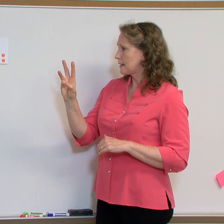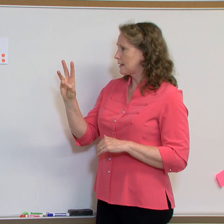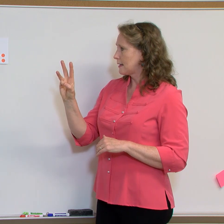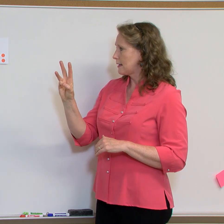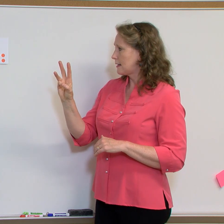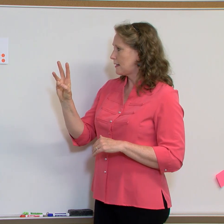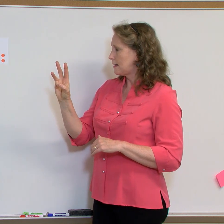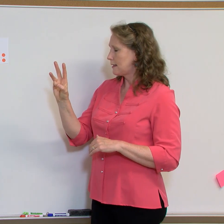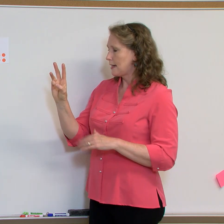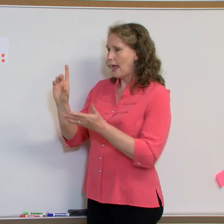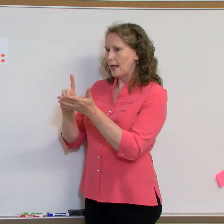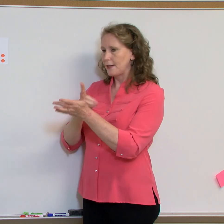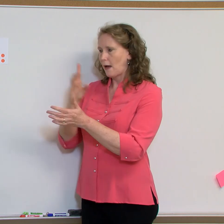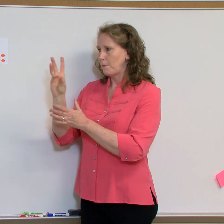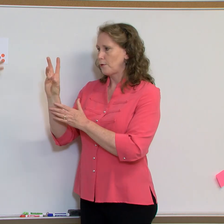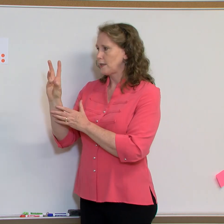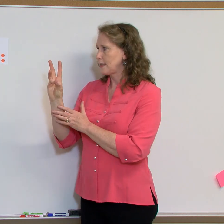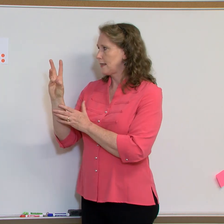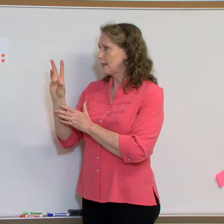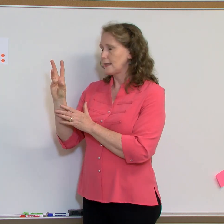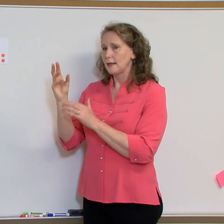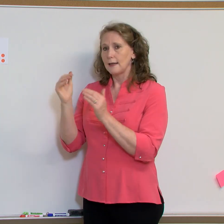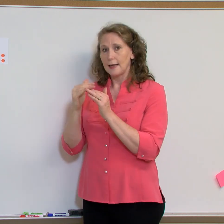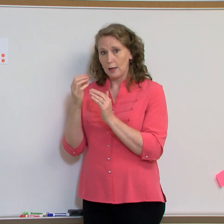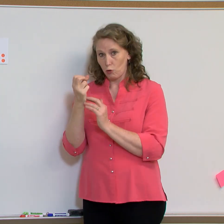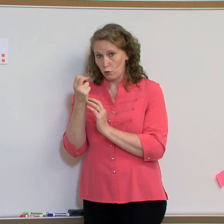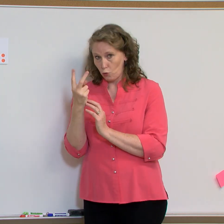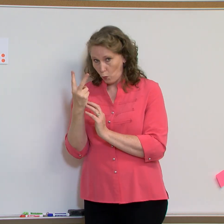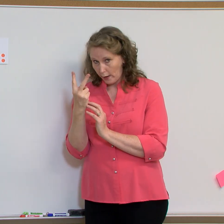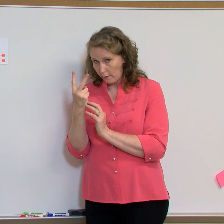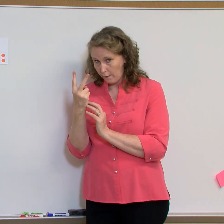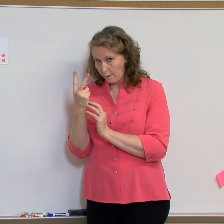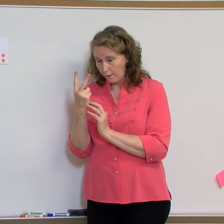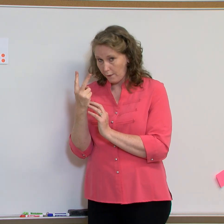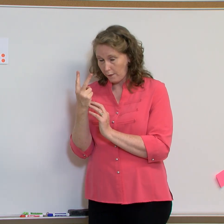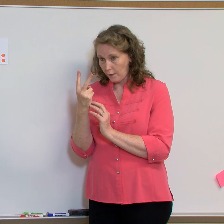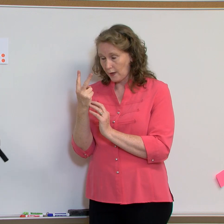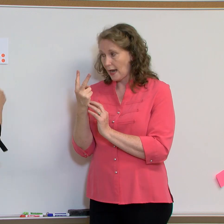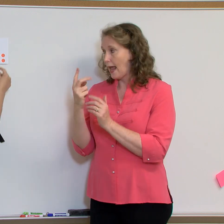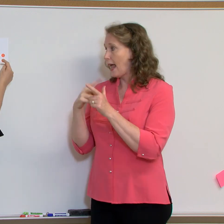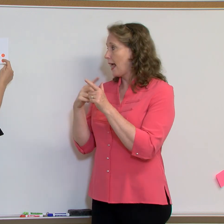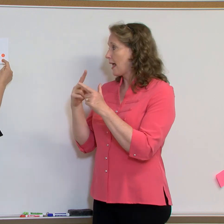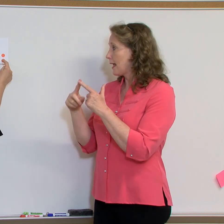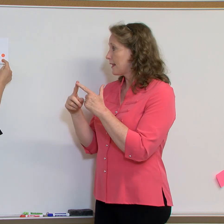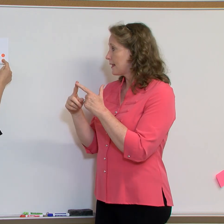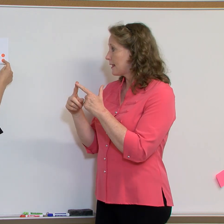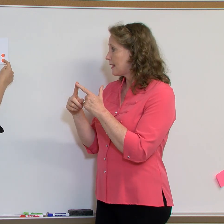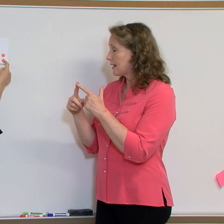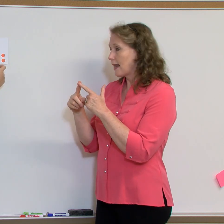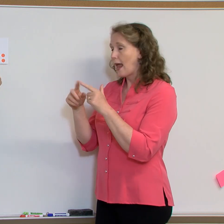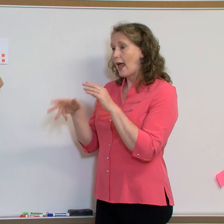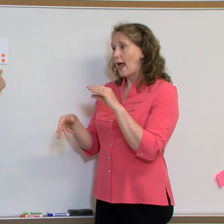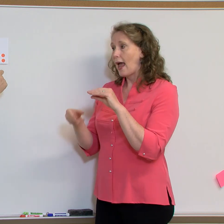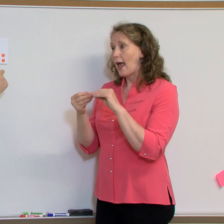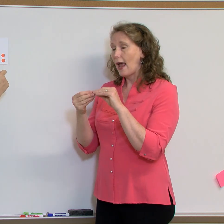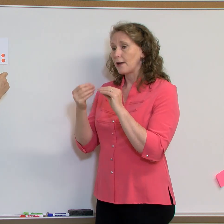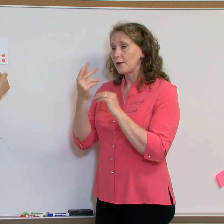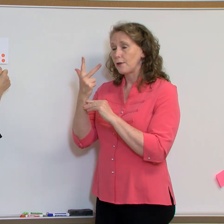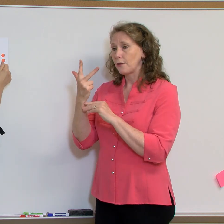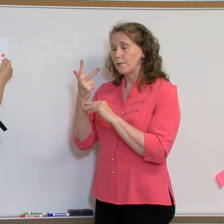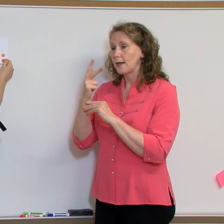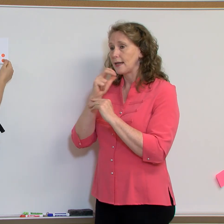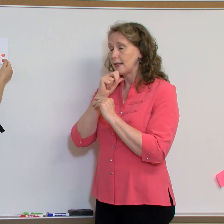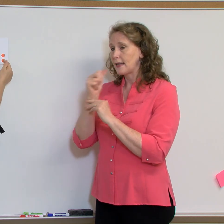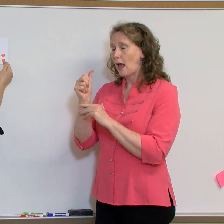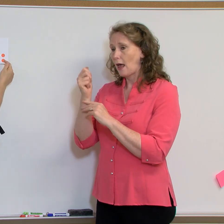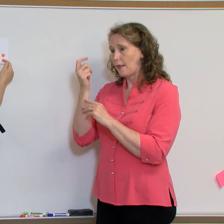and double 6 is 12. And then you just had to add the 3 you